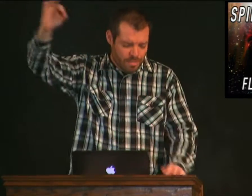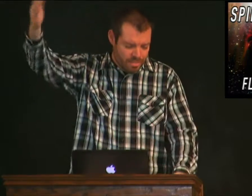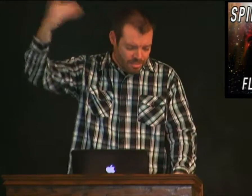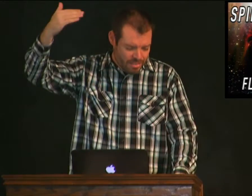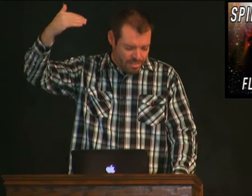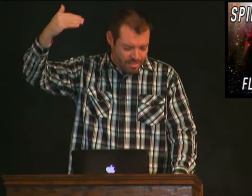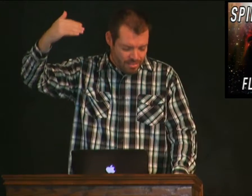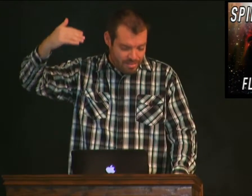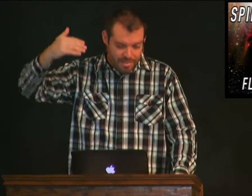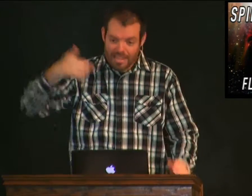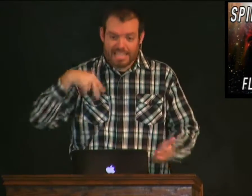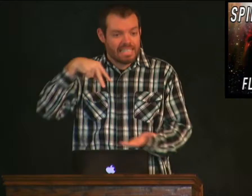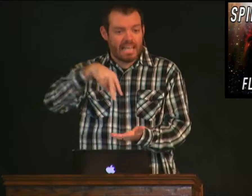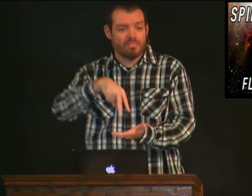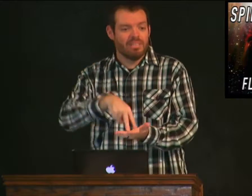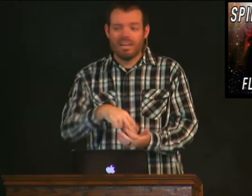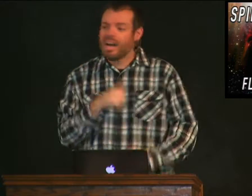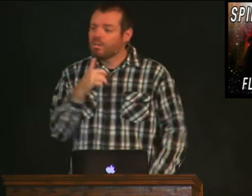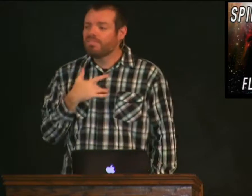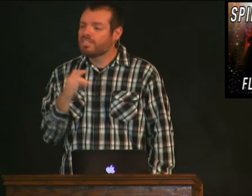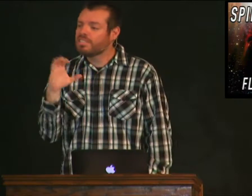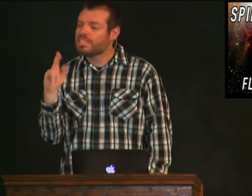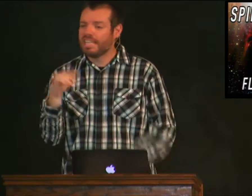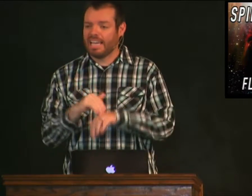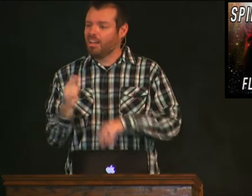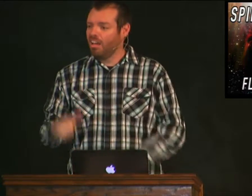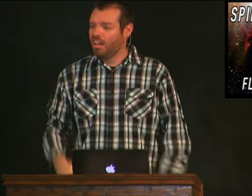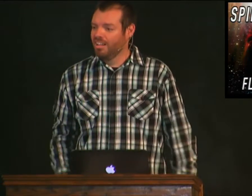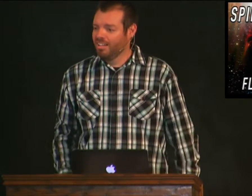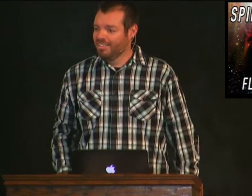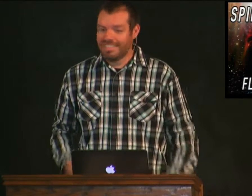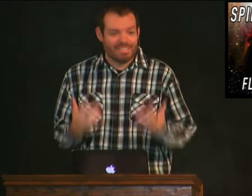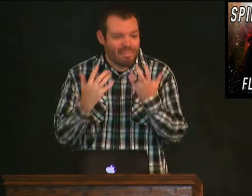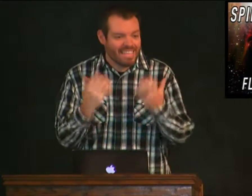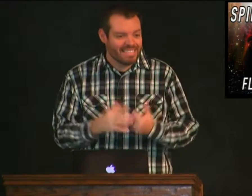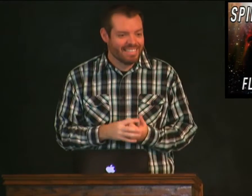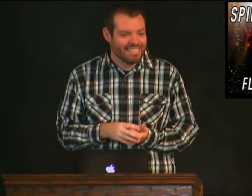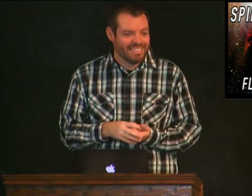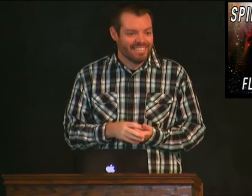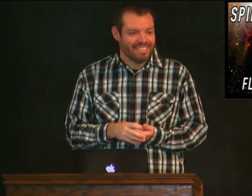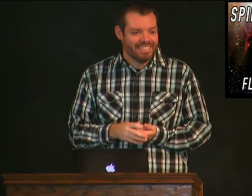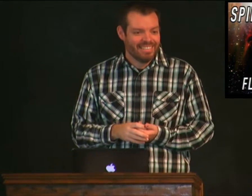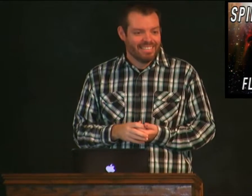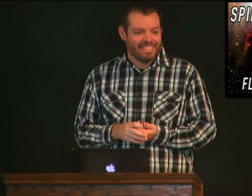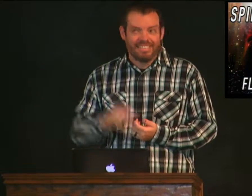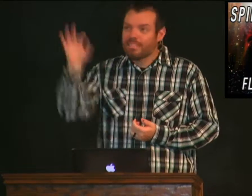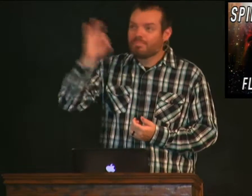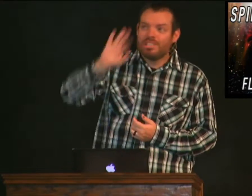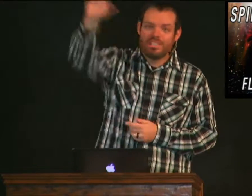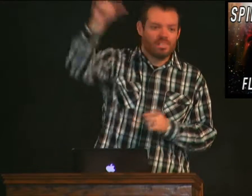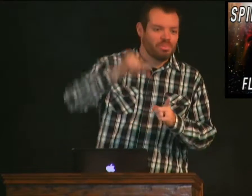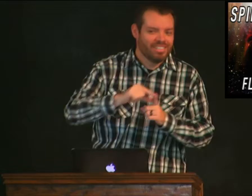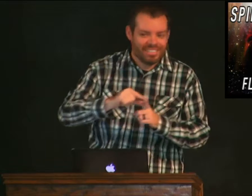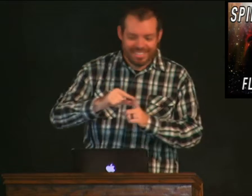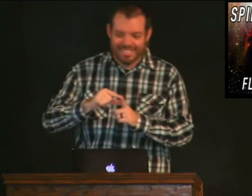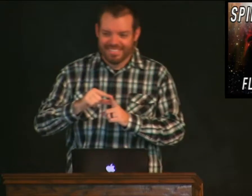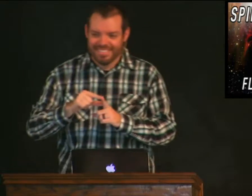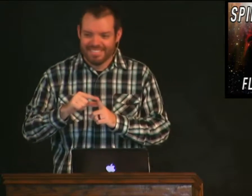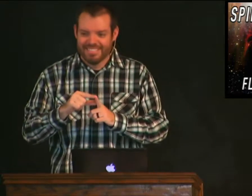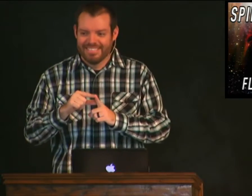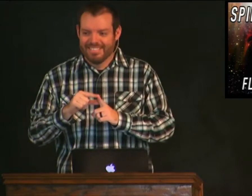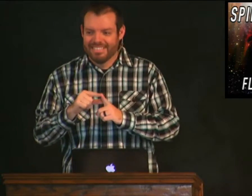Holy Spirit. And I stand up here, I don't feel sick at all. It's amazing. Preach His